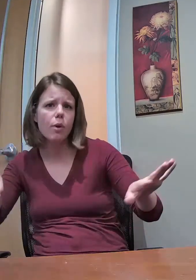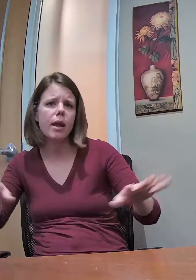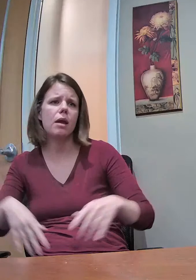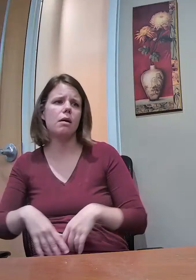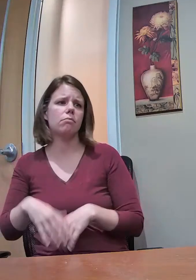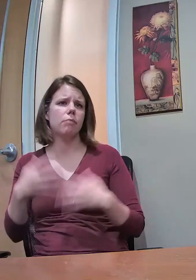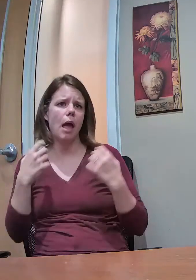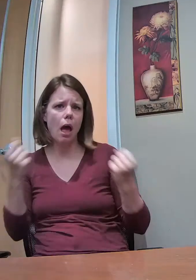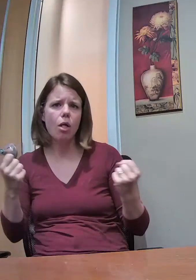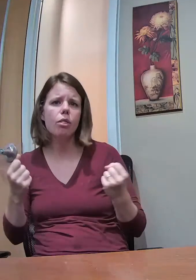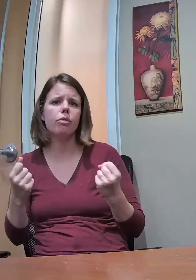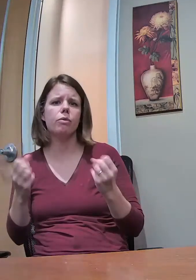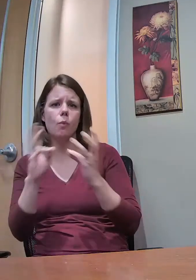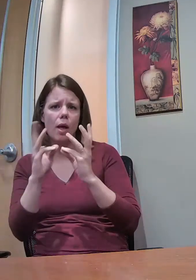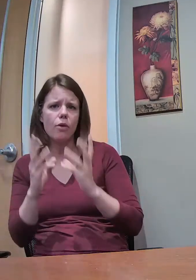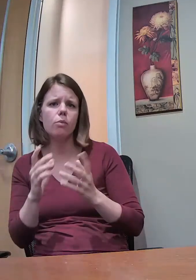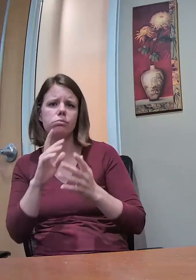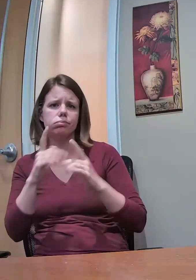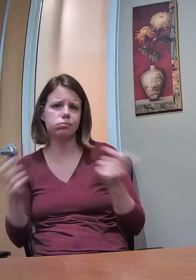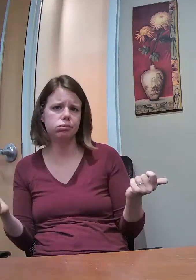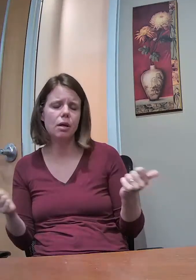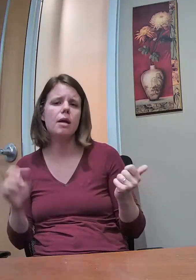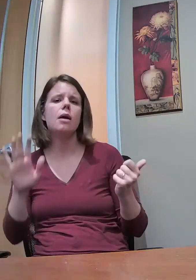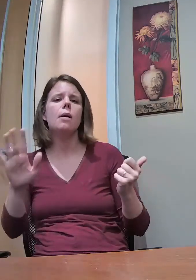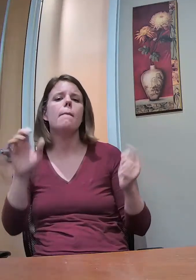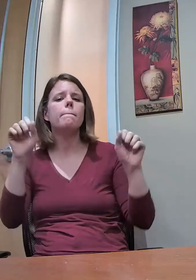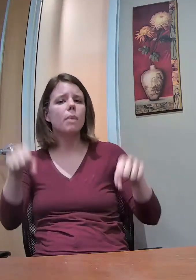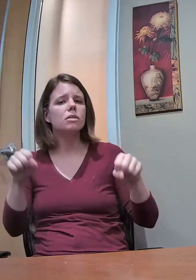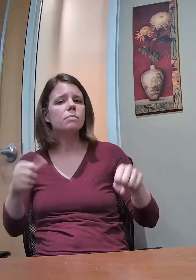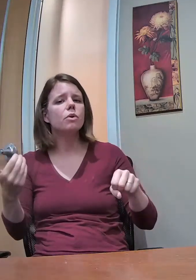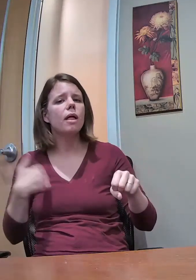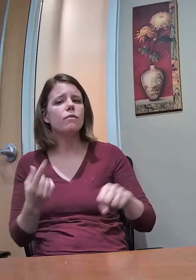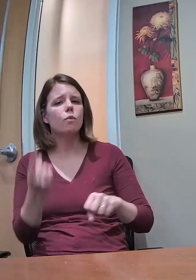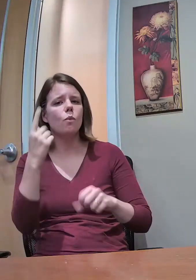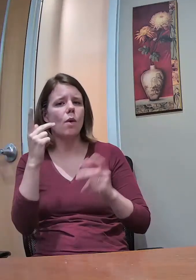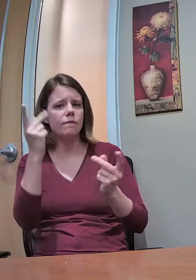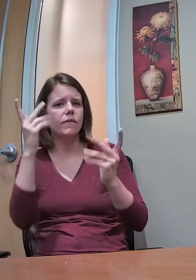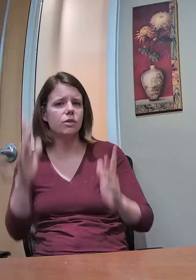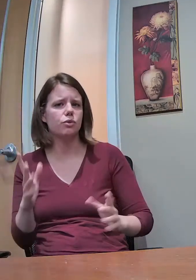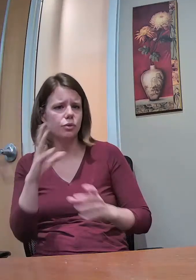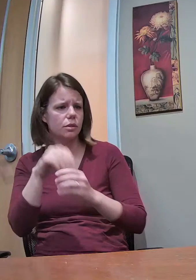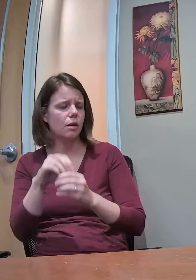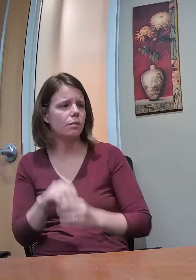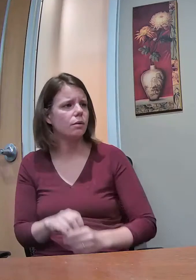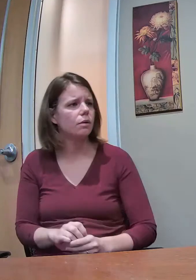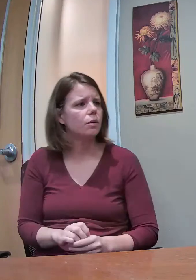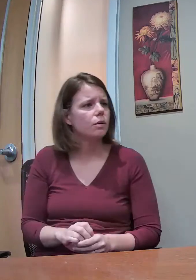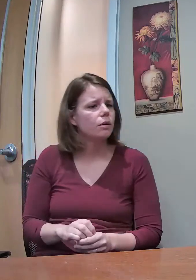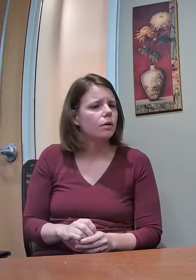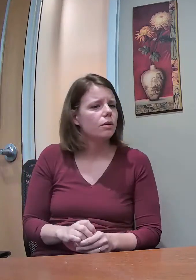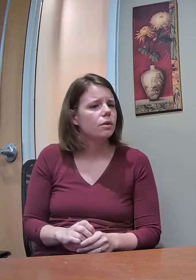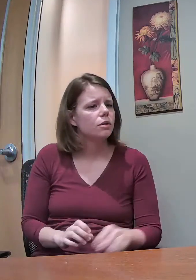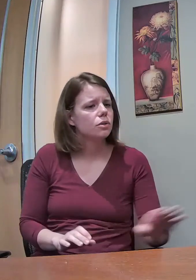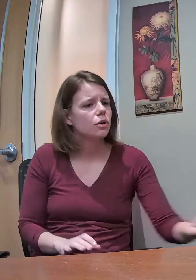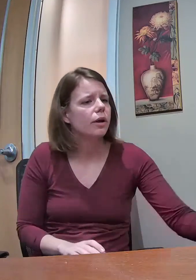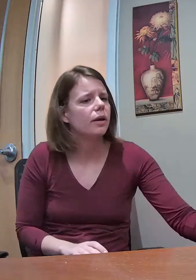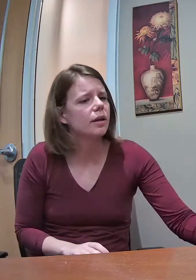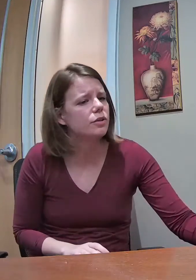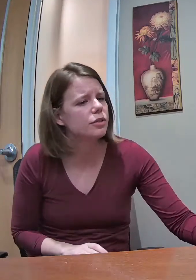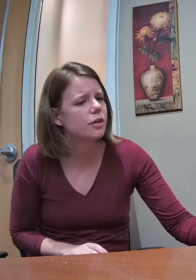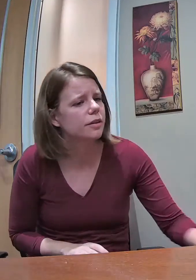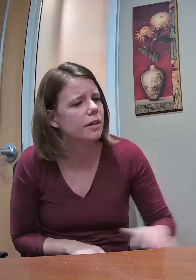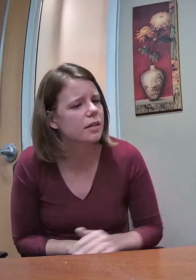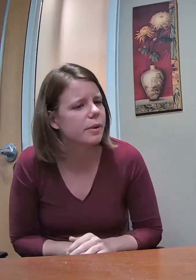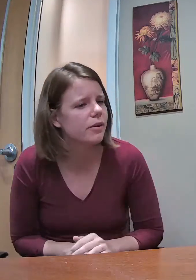General visitors will have to show proof of being fully immunized if the general visitor wants to have close physical contact